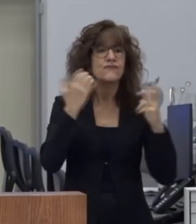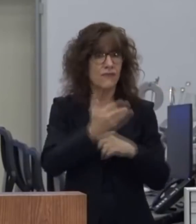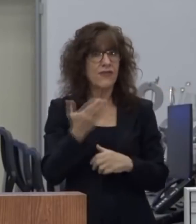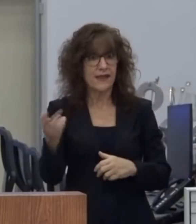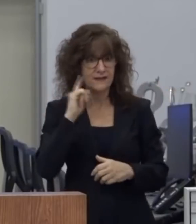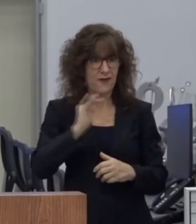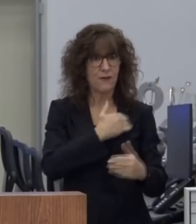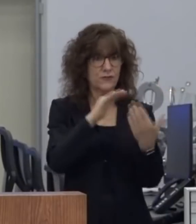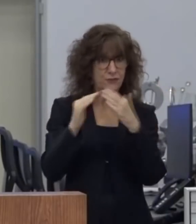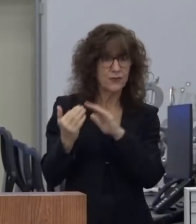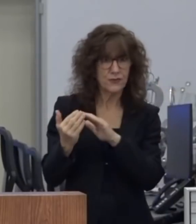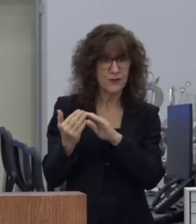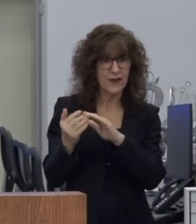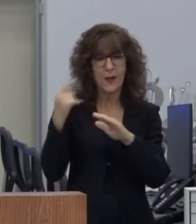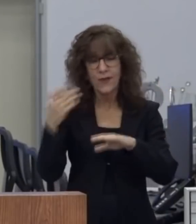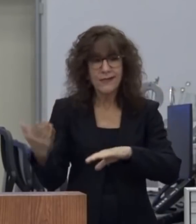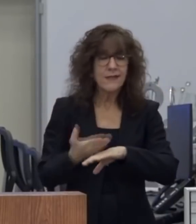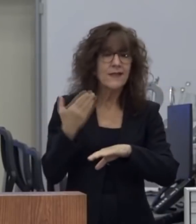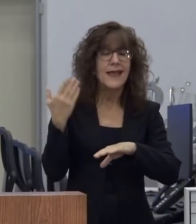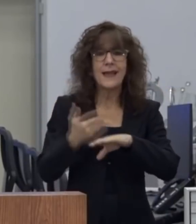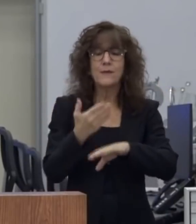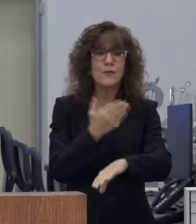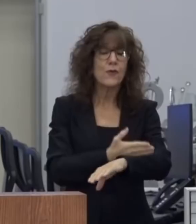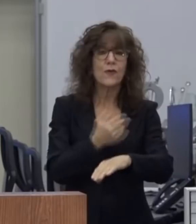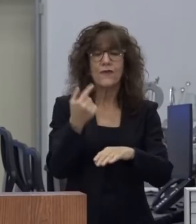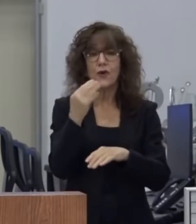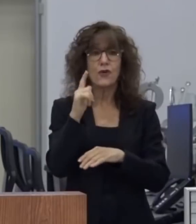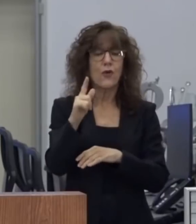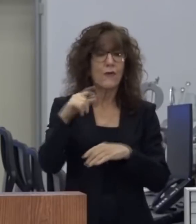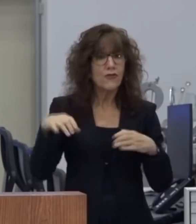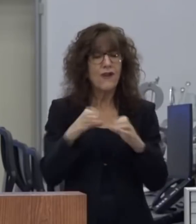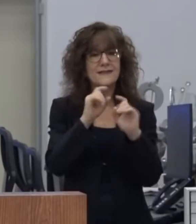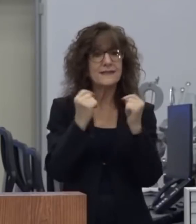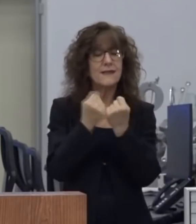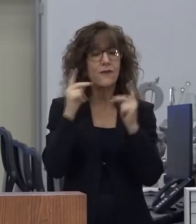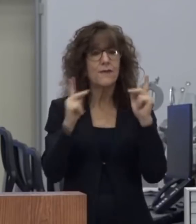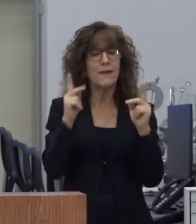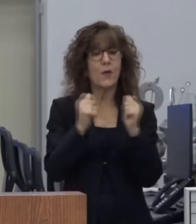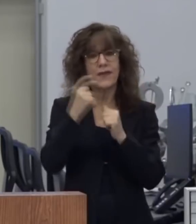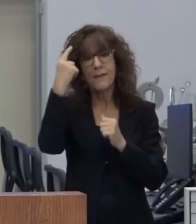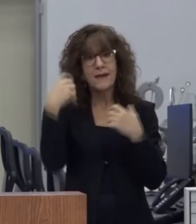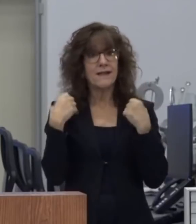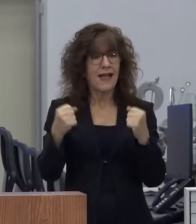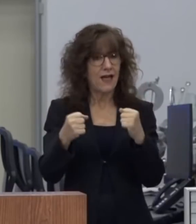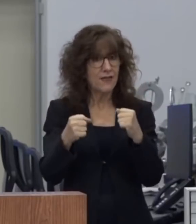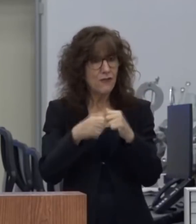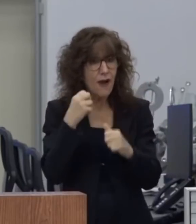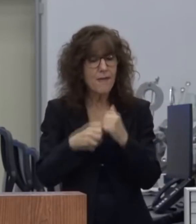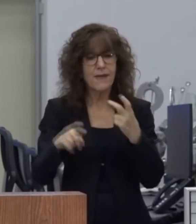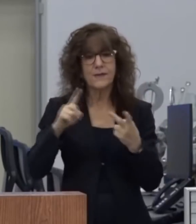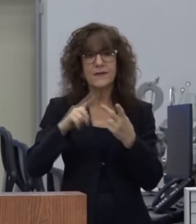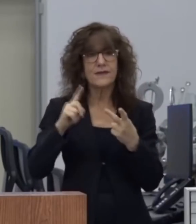for our community. We'll enhance and expand mobile crisis teams for residents experiencing mental health issues,